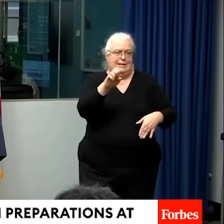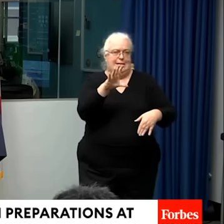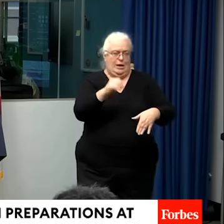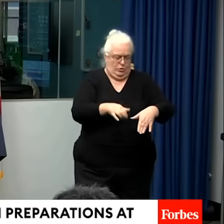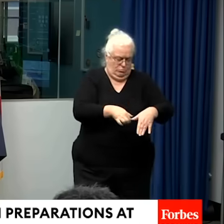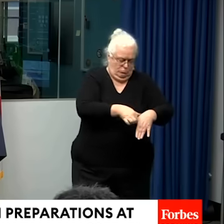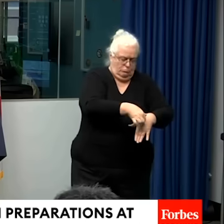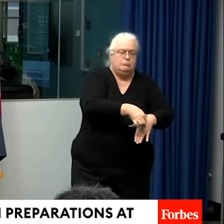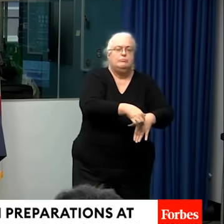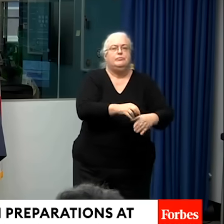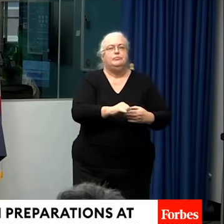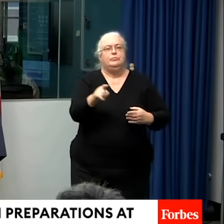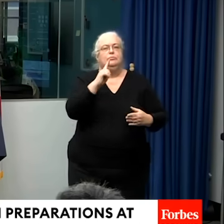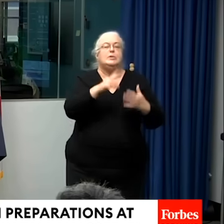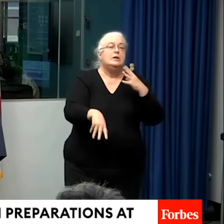weather